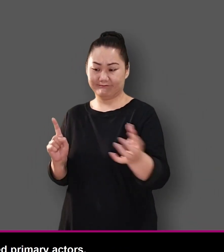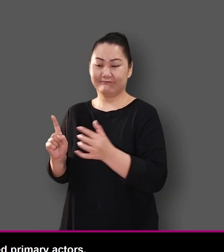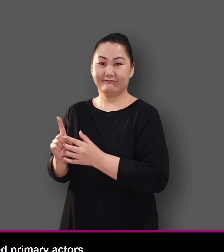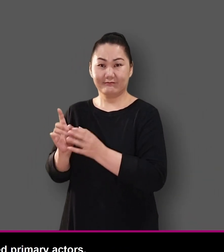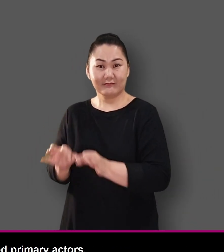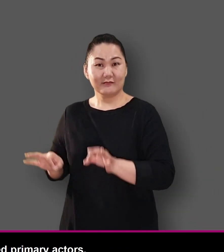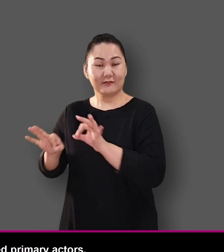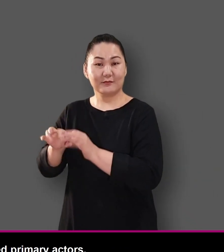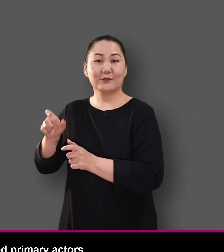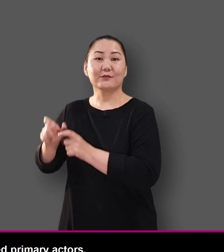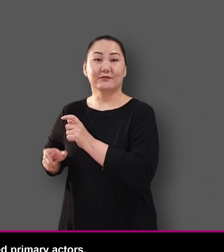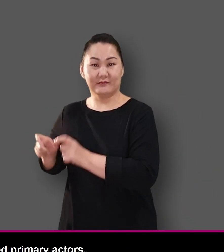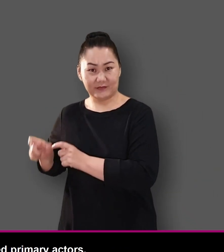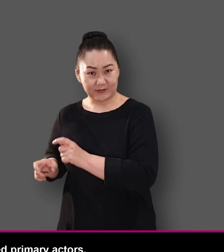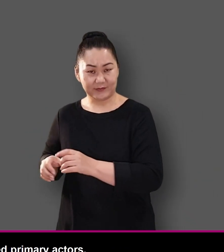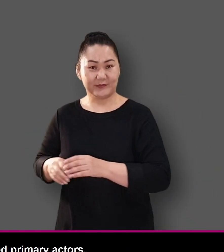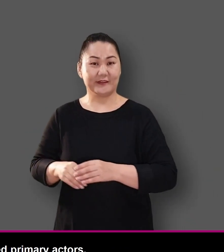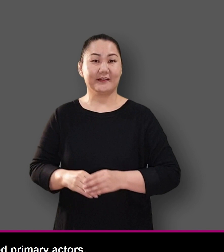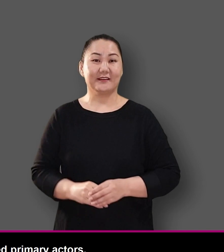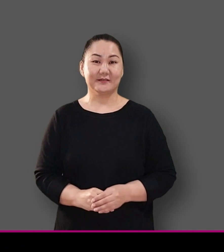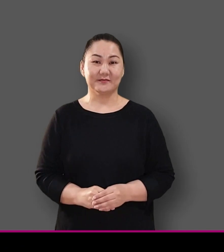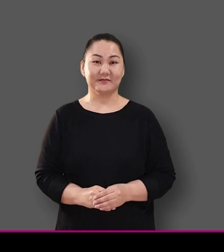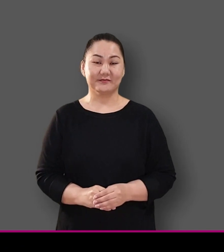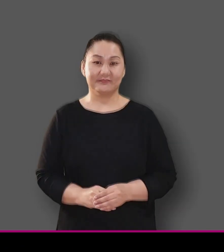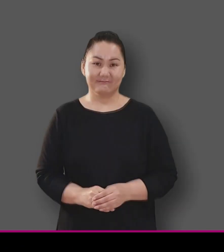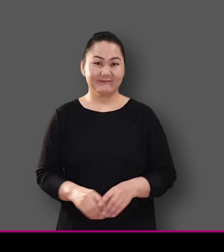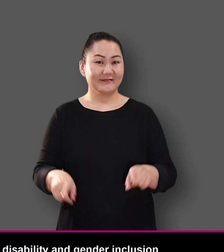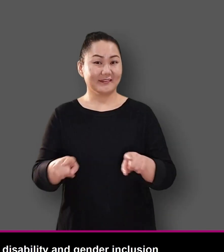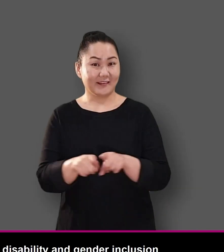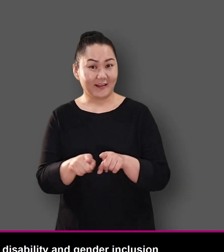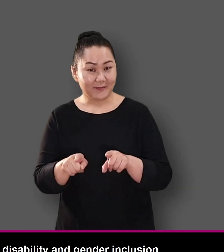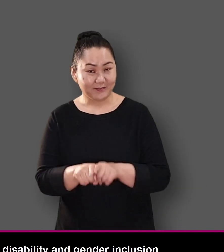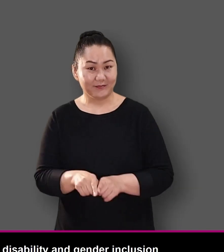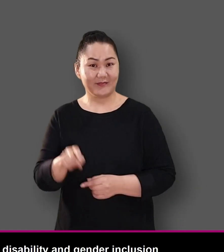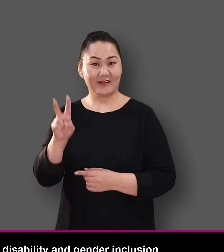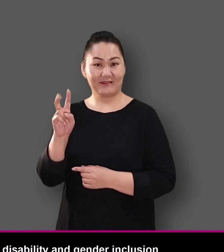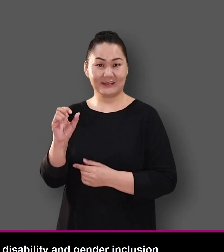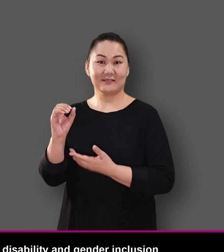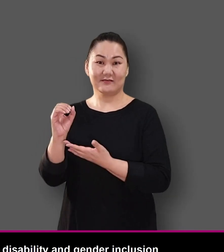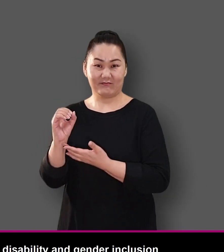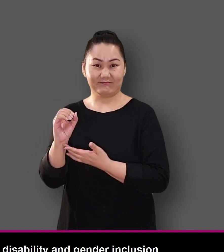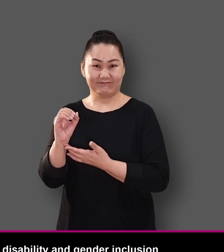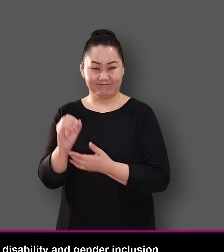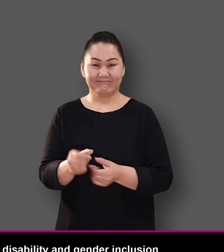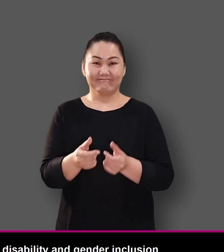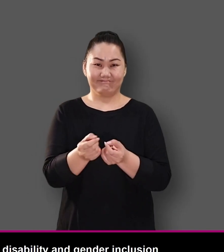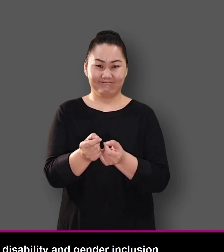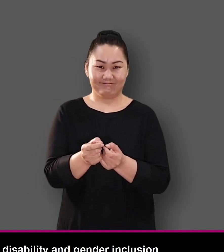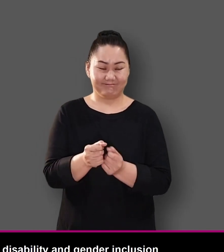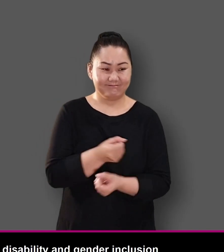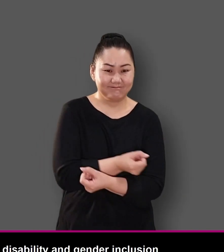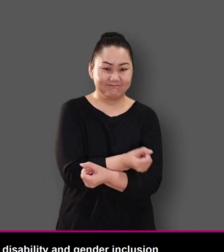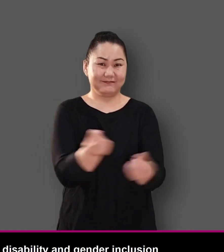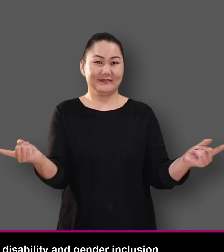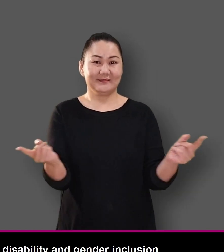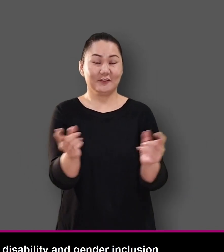to marginalized primary actors. In specific, messaging on disability and gender